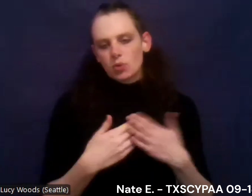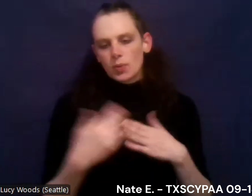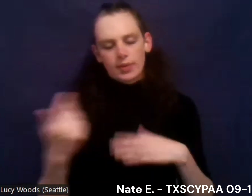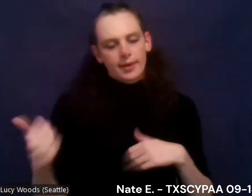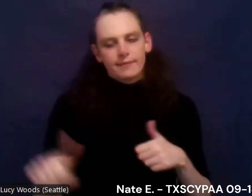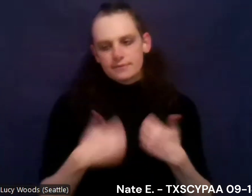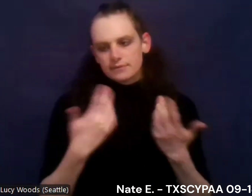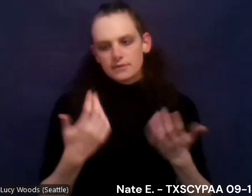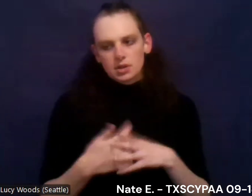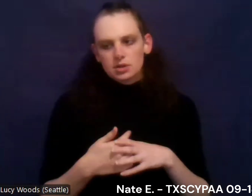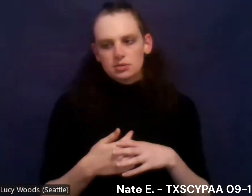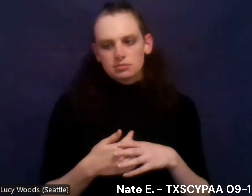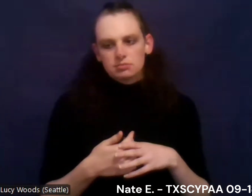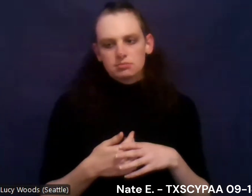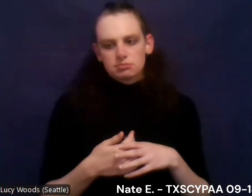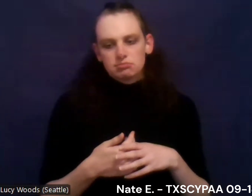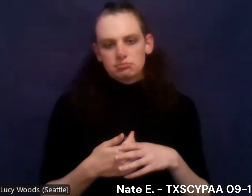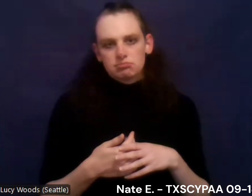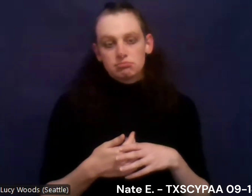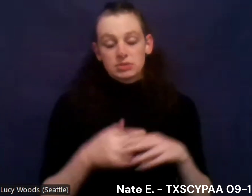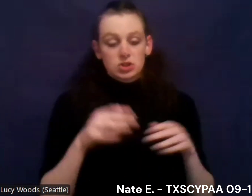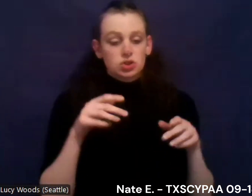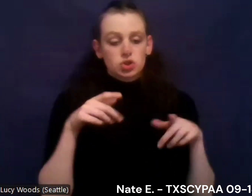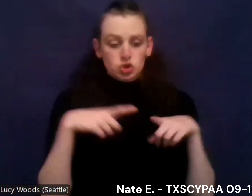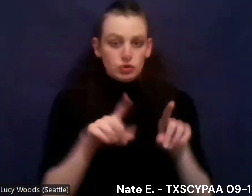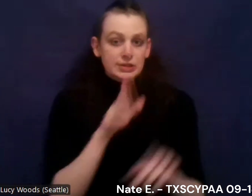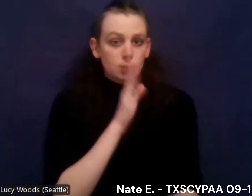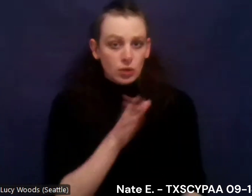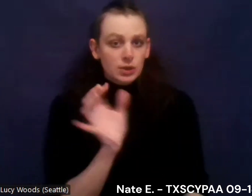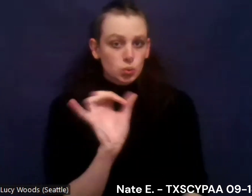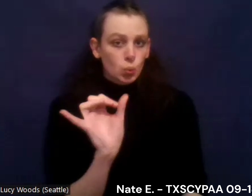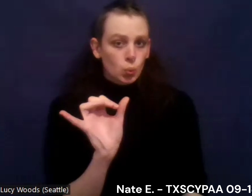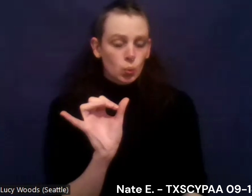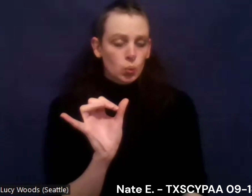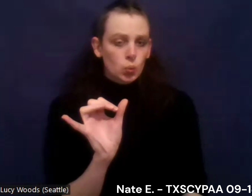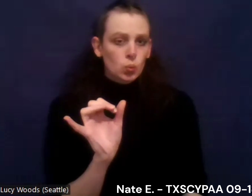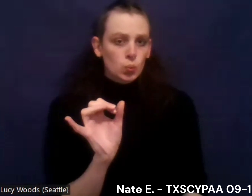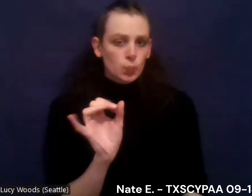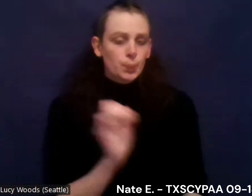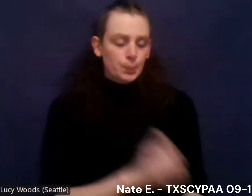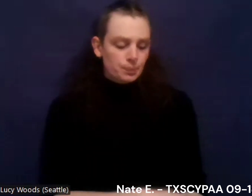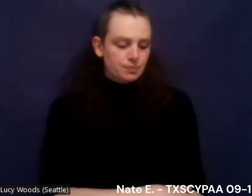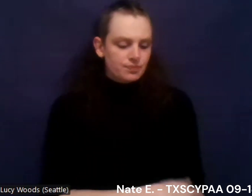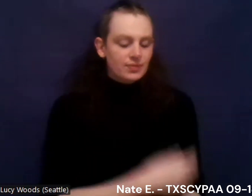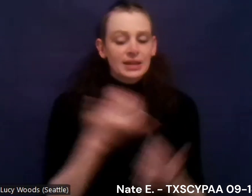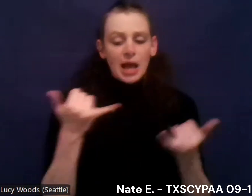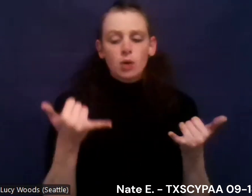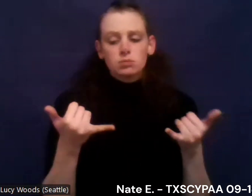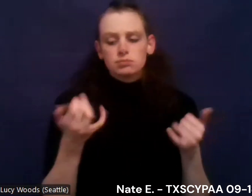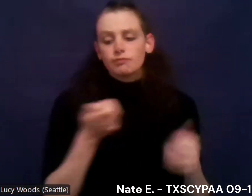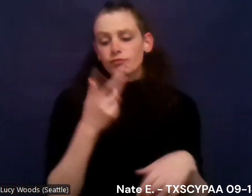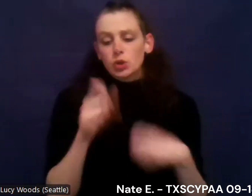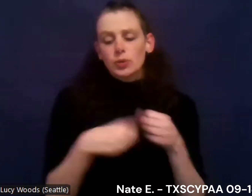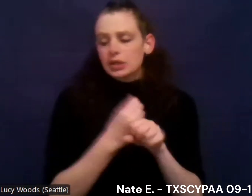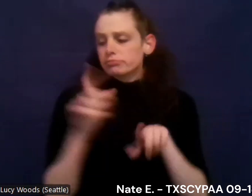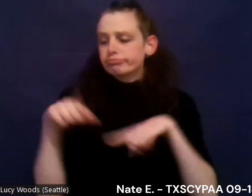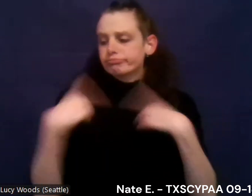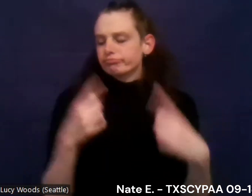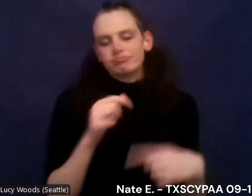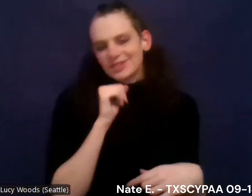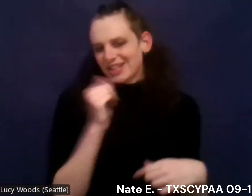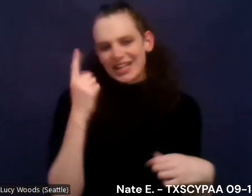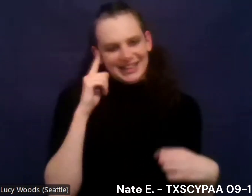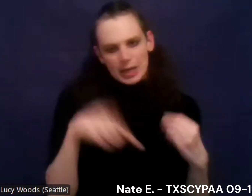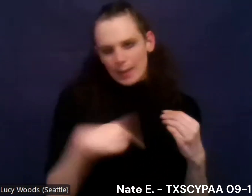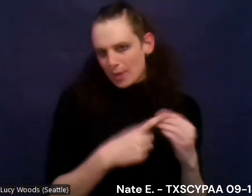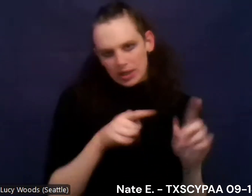was on the table actually into sobriety, which fortunately for a couple years now, it's not been a thought, which is amazing.